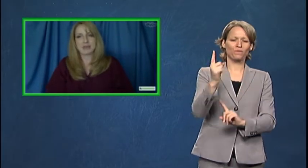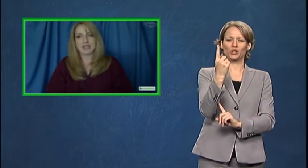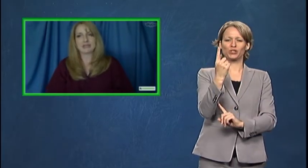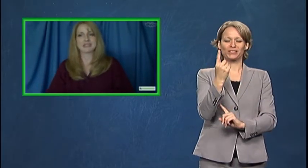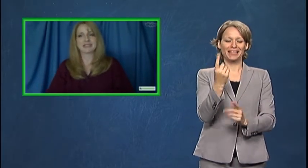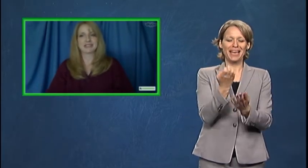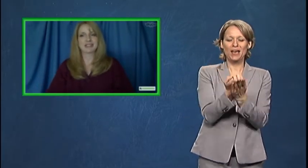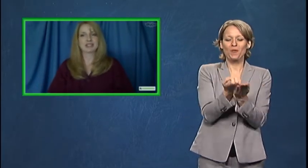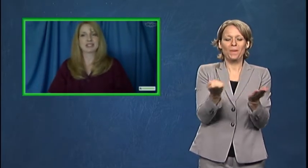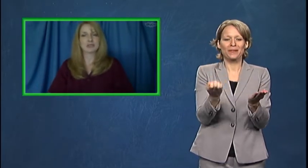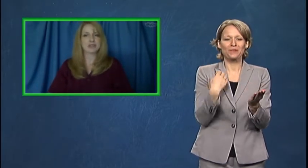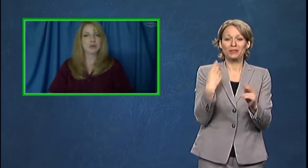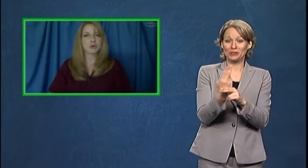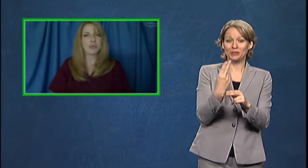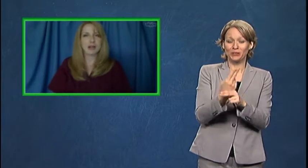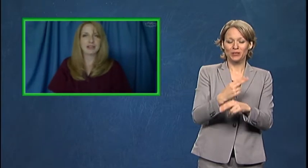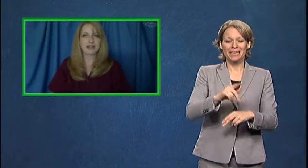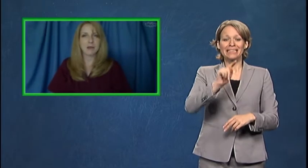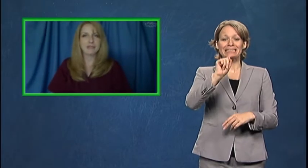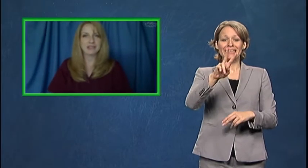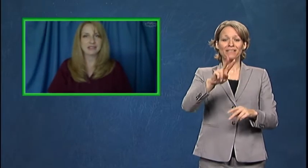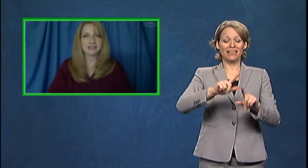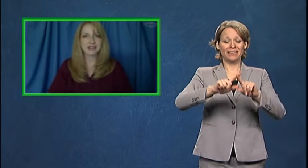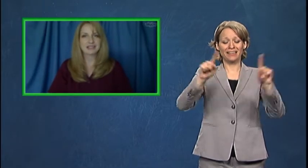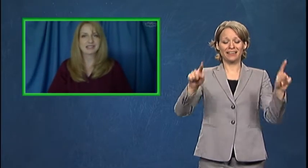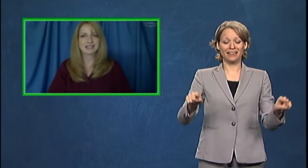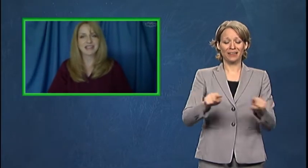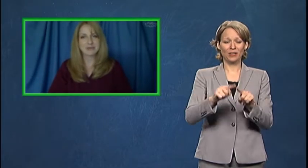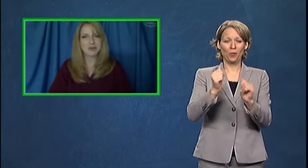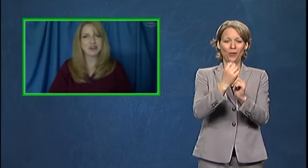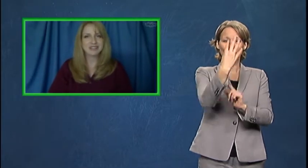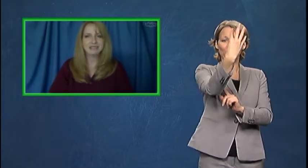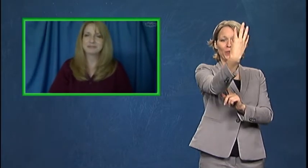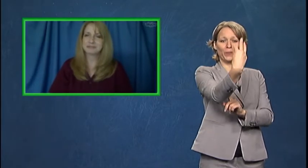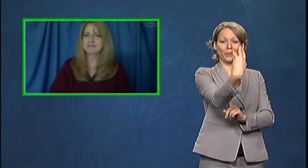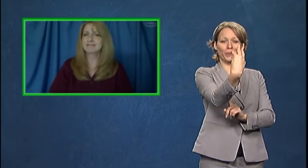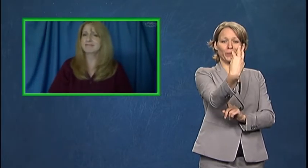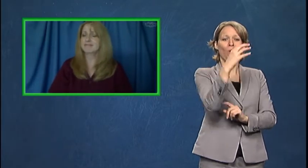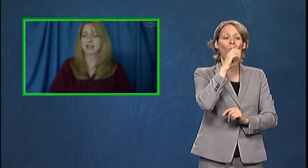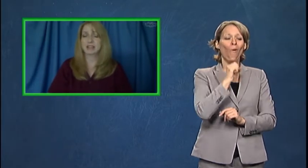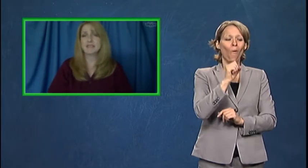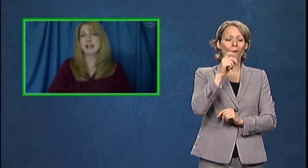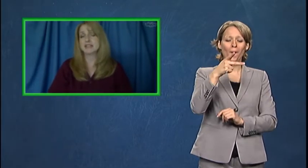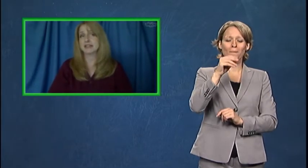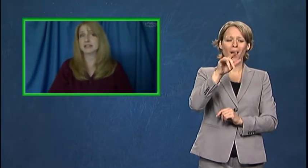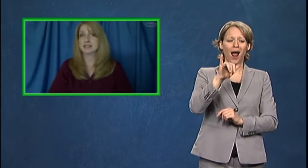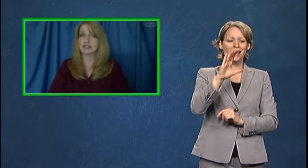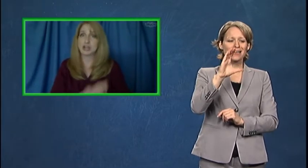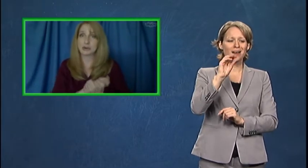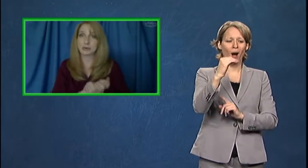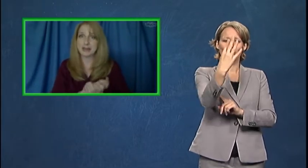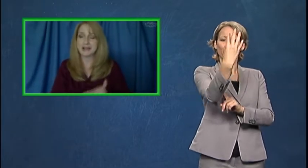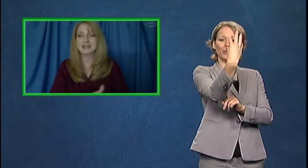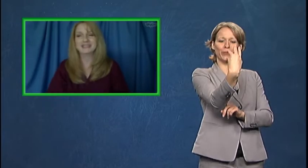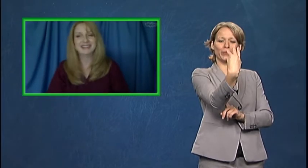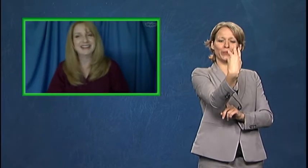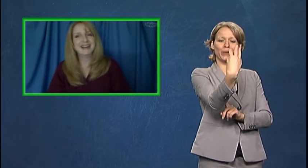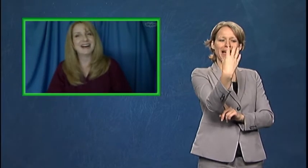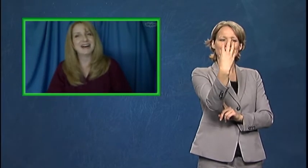equipment we used. It's a television with an old Polycom VSX camera on it. I love that thing. It's in the junk room